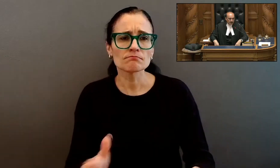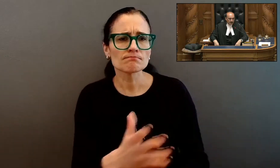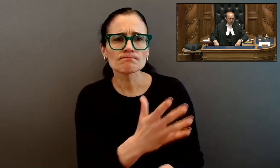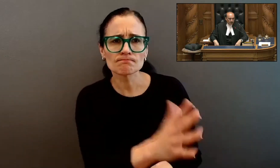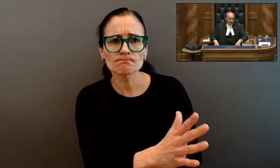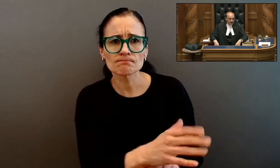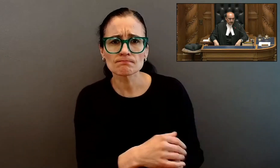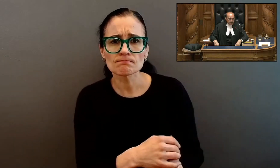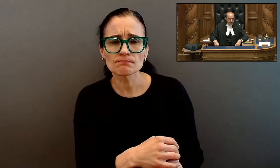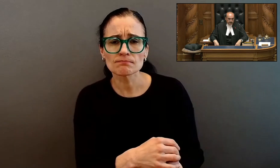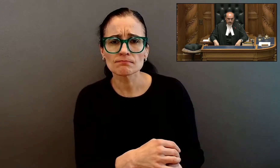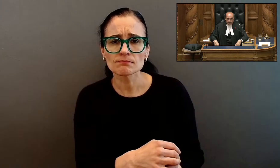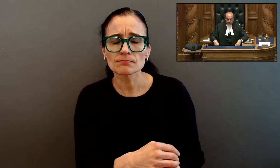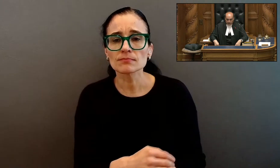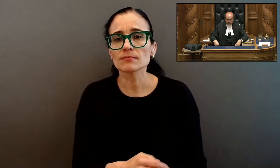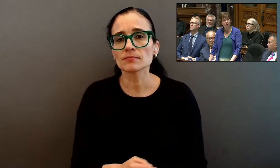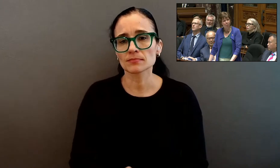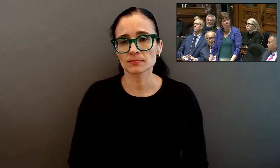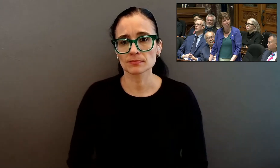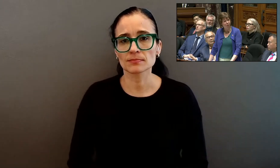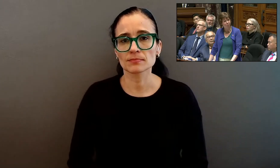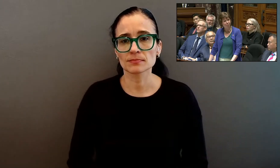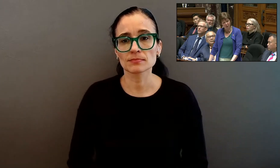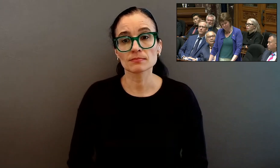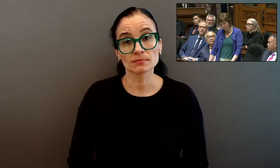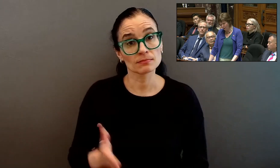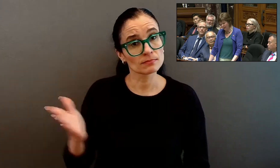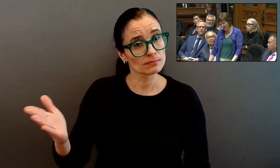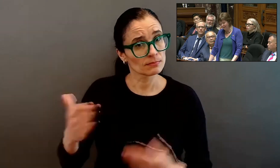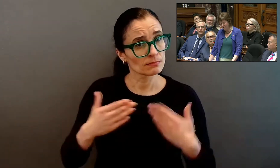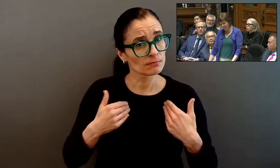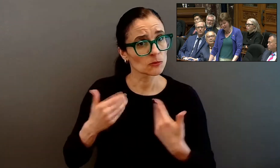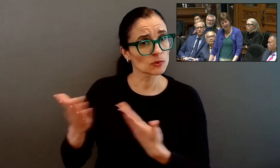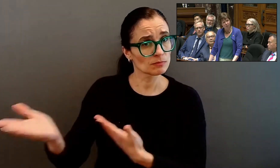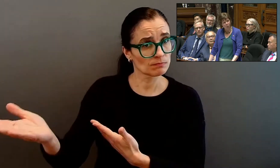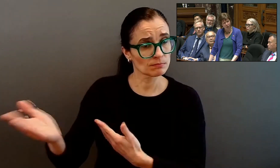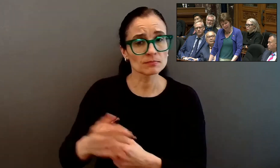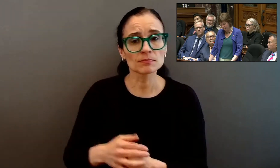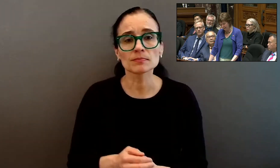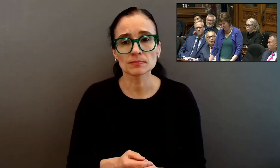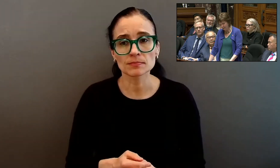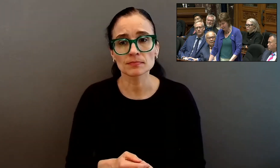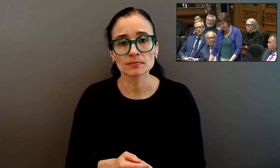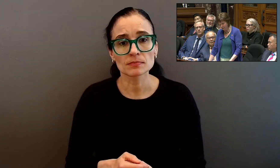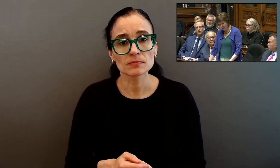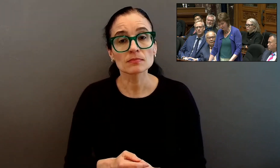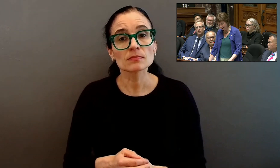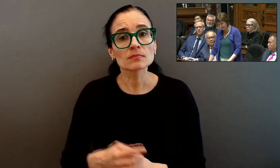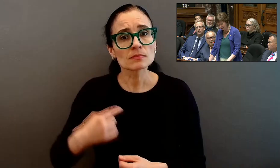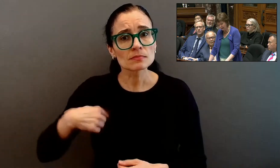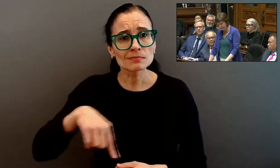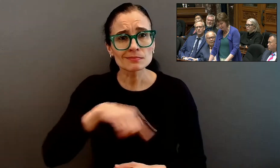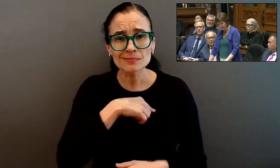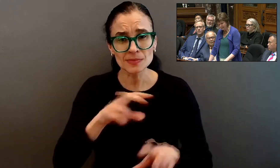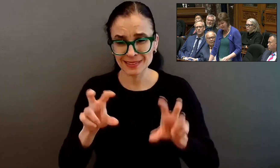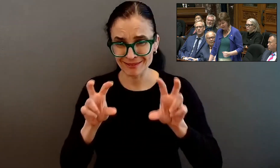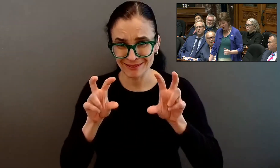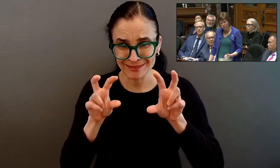Minister has the floor. To support people living and working in the downtown east